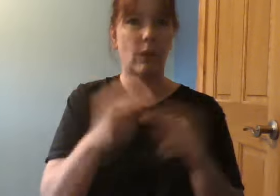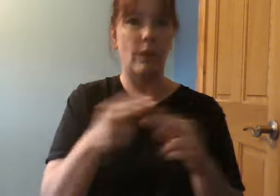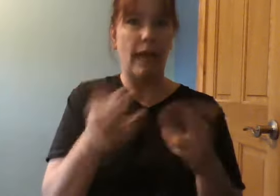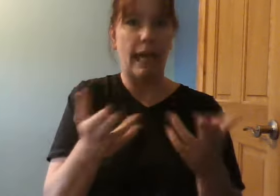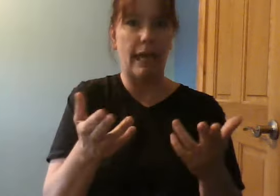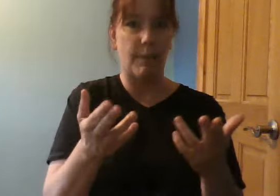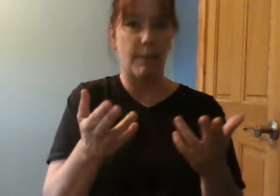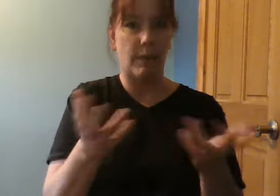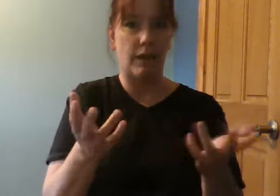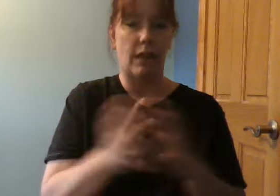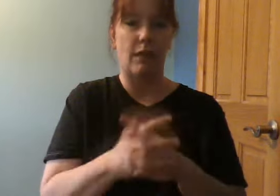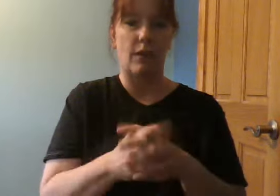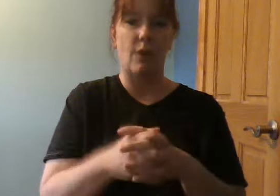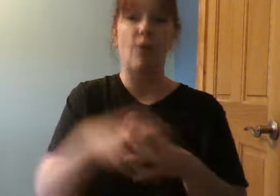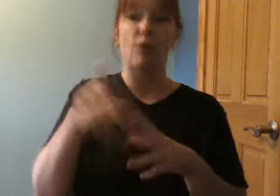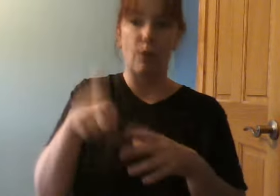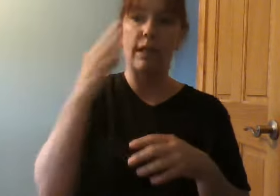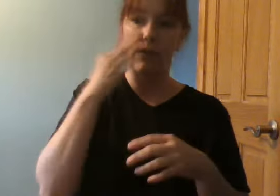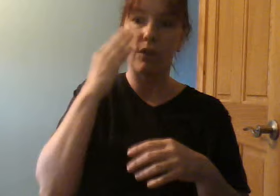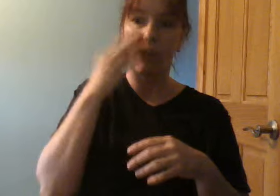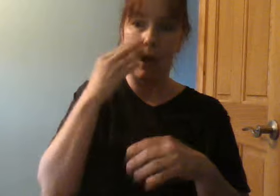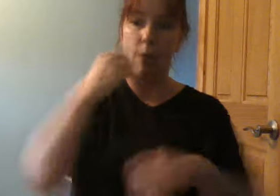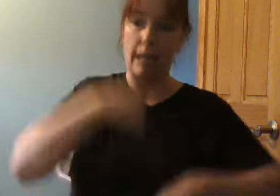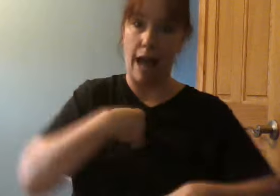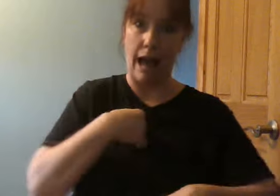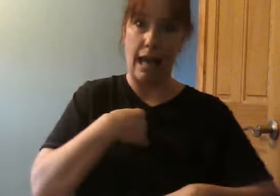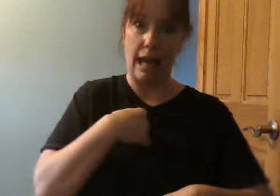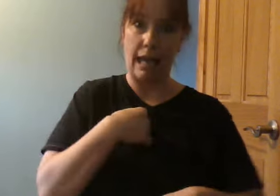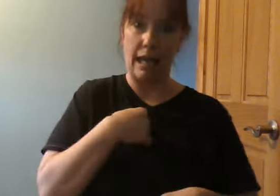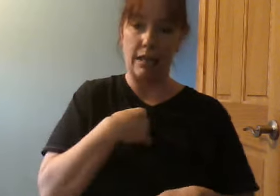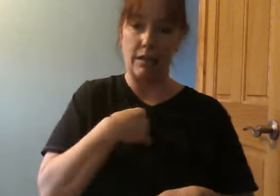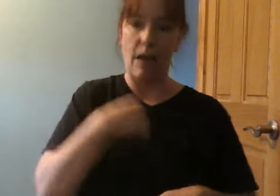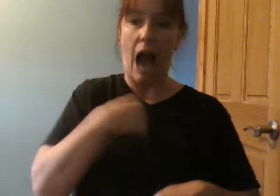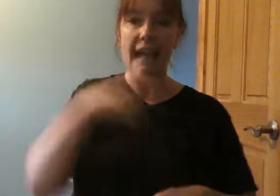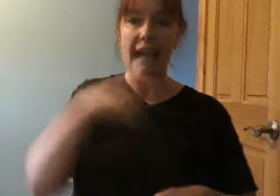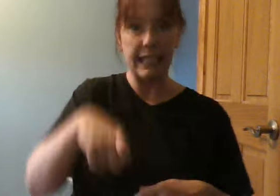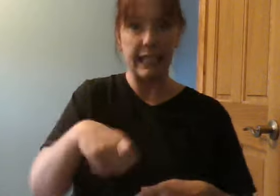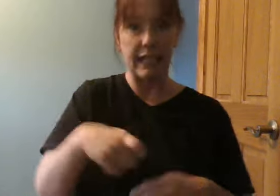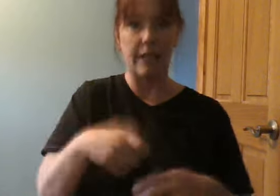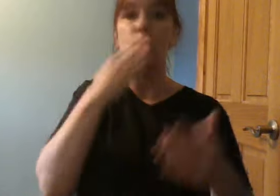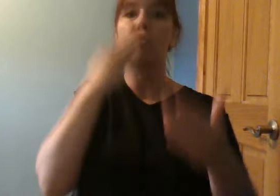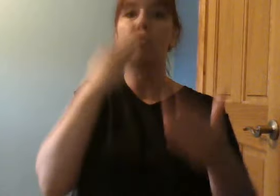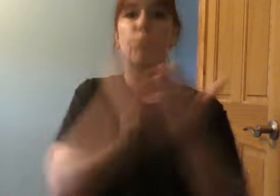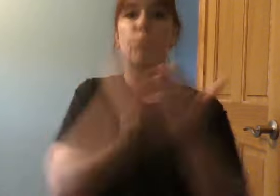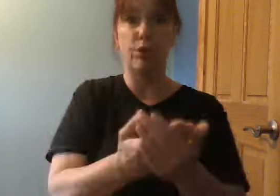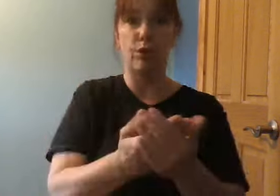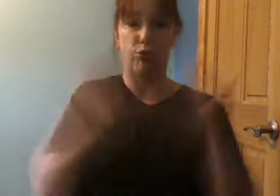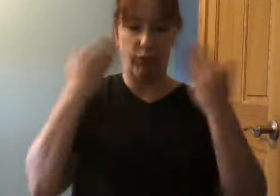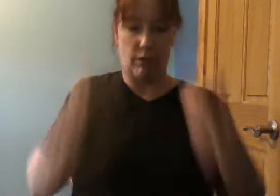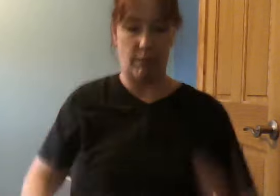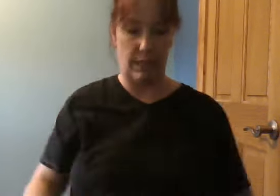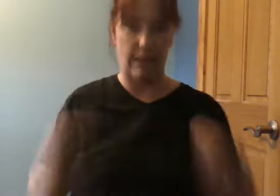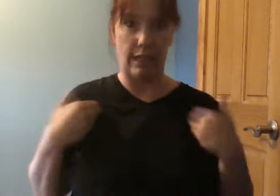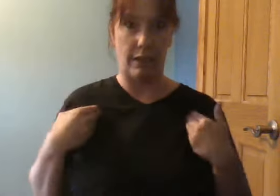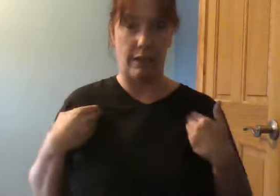message. You have to know that but if I have to prove who I am, I'll never send that message. It's just like the nurse